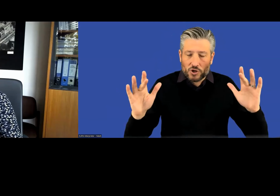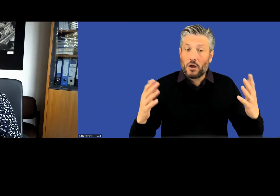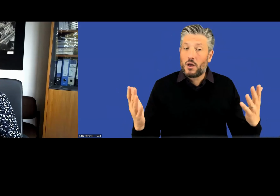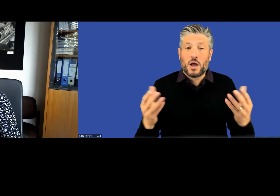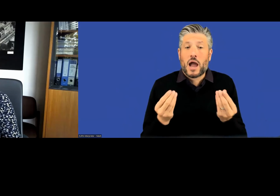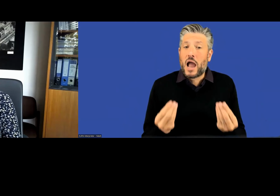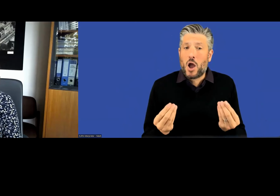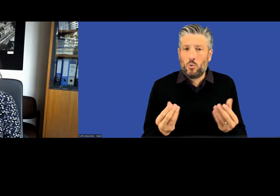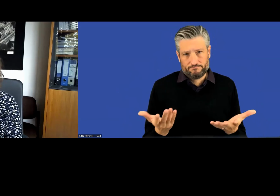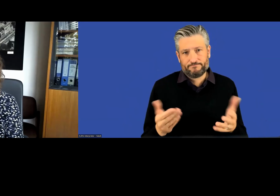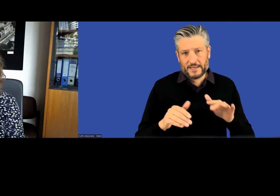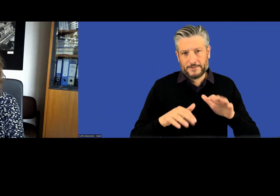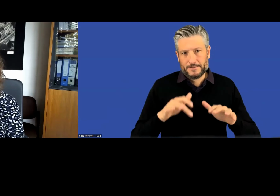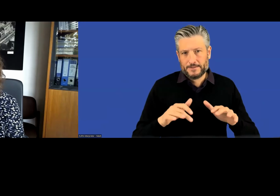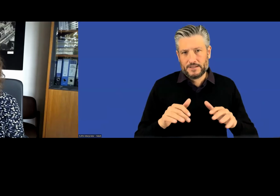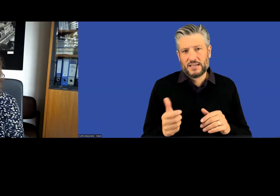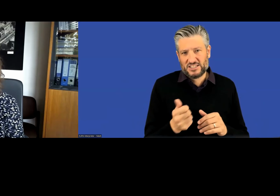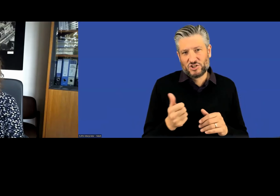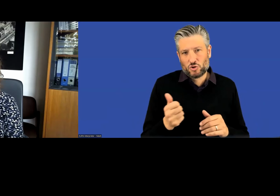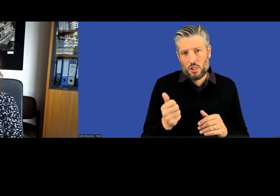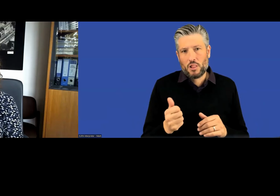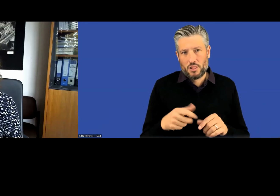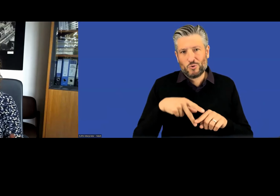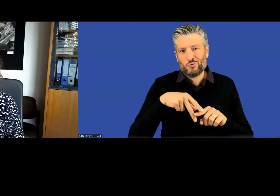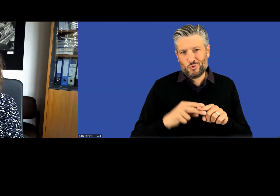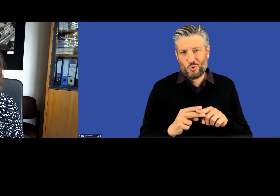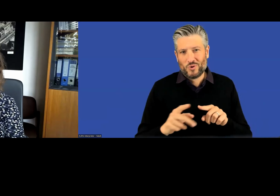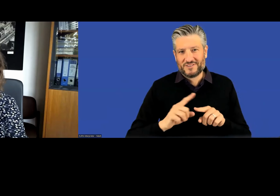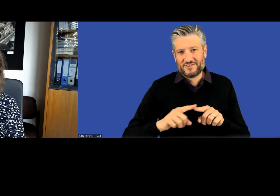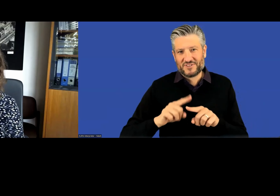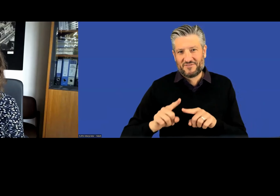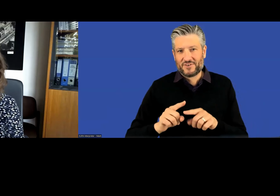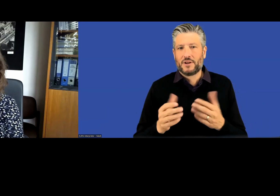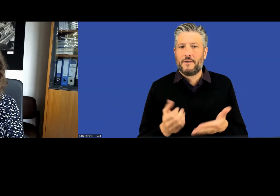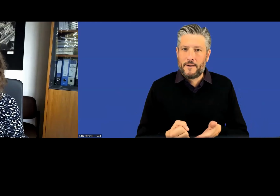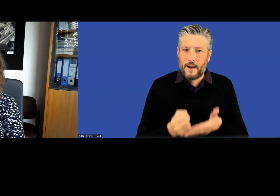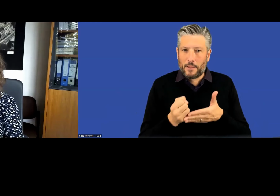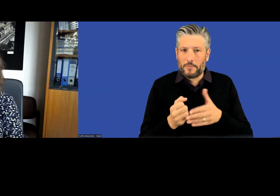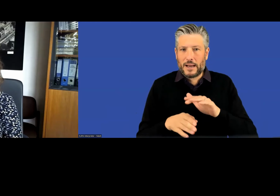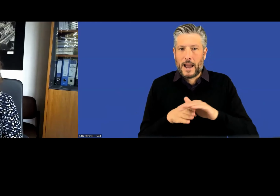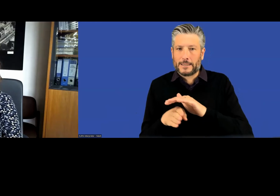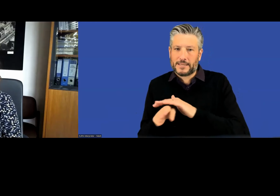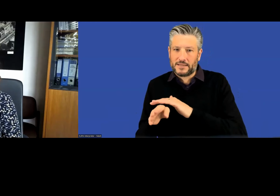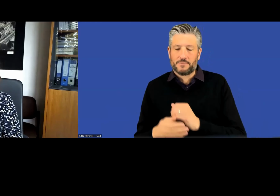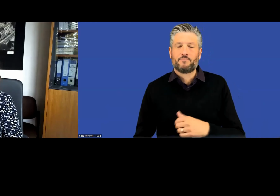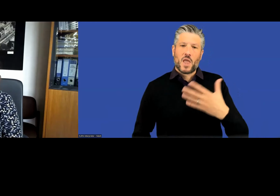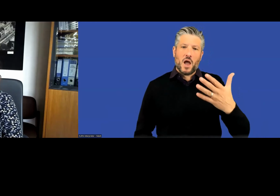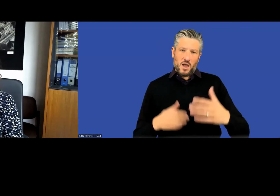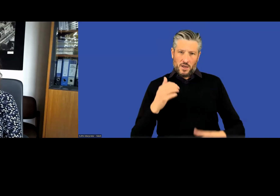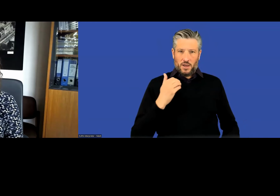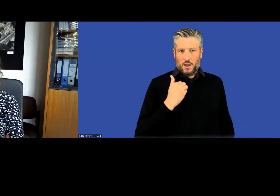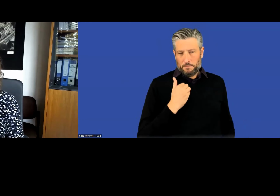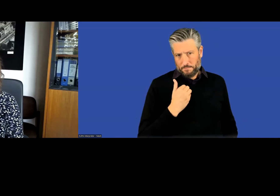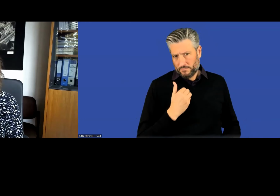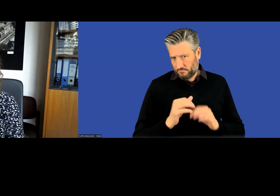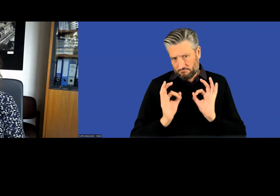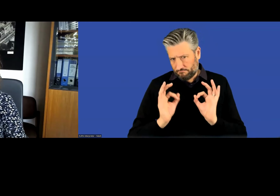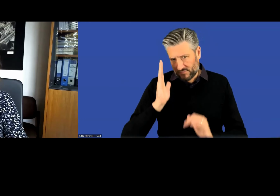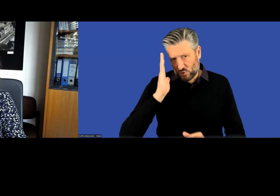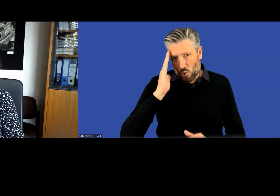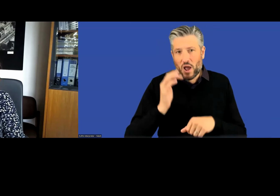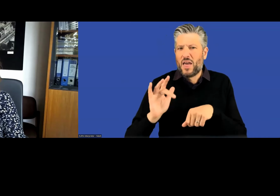physical access to the cultural heritage. Now, as I mentioned at the beginning, I'm most familiar with theatre as an art form, but the